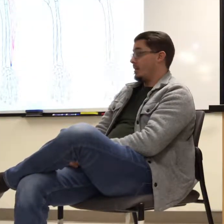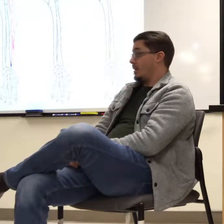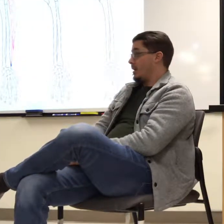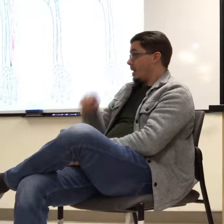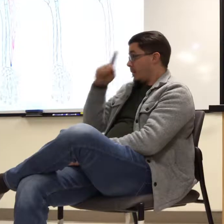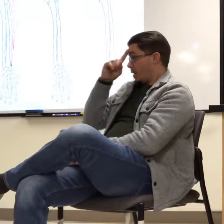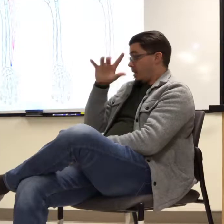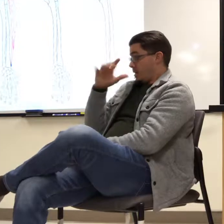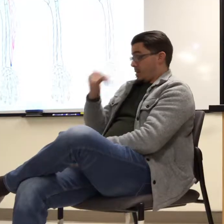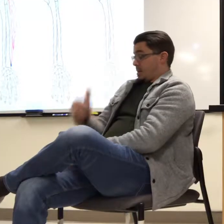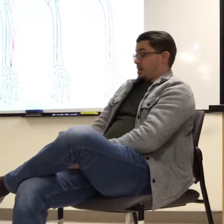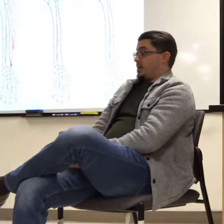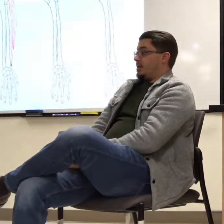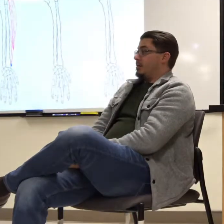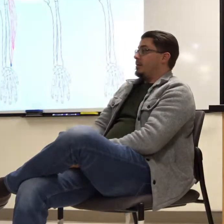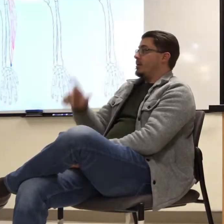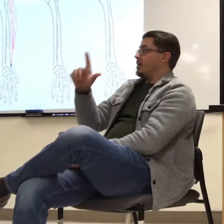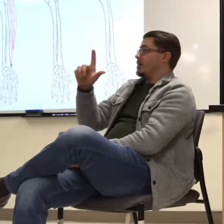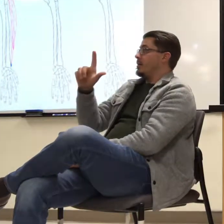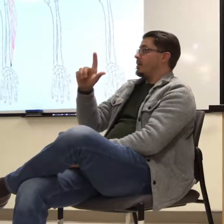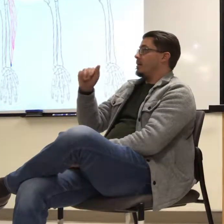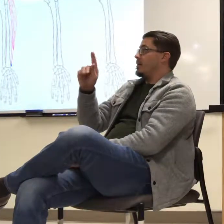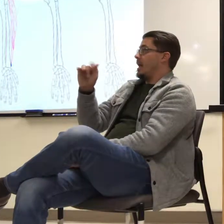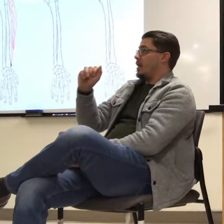Originates pretty much lateral epicondyle.